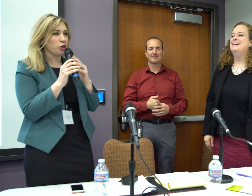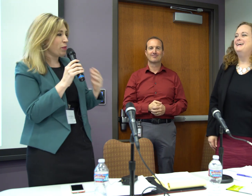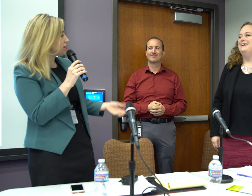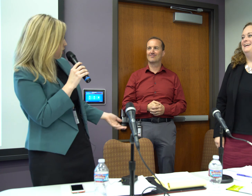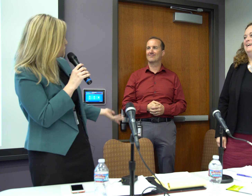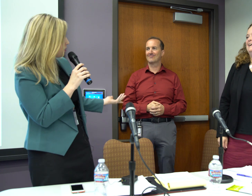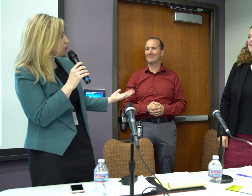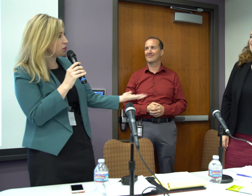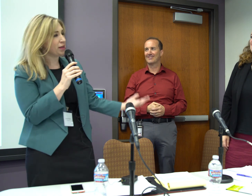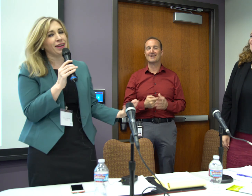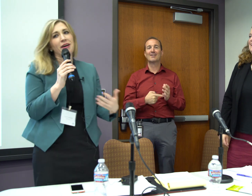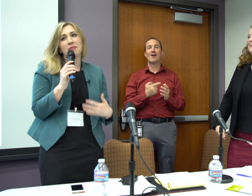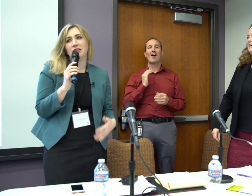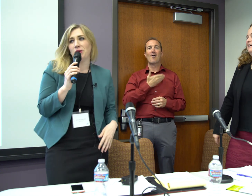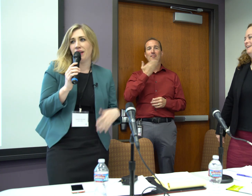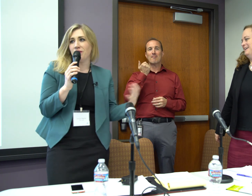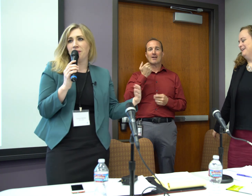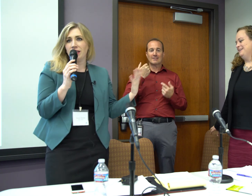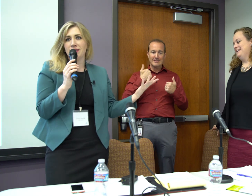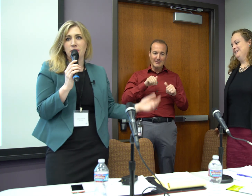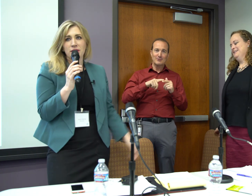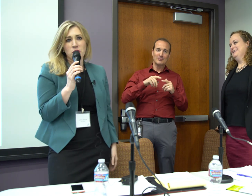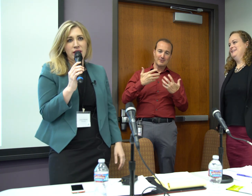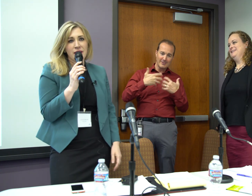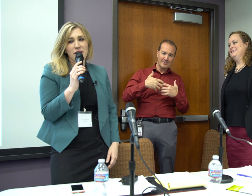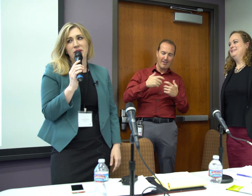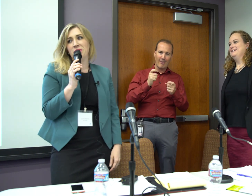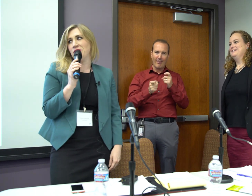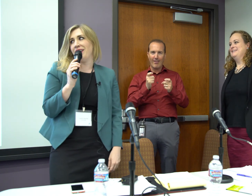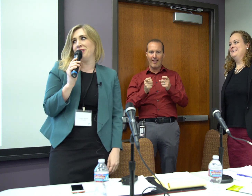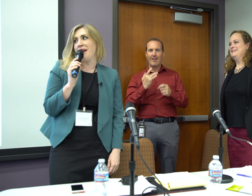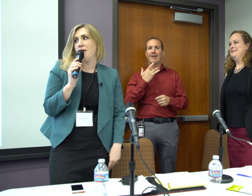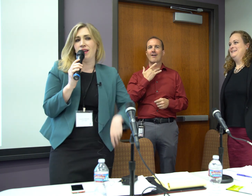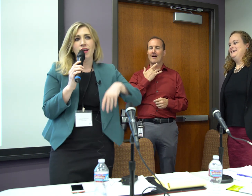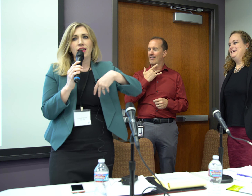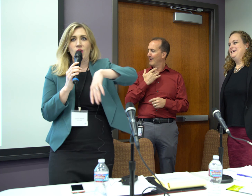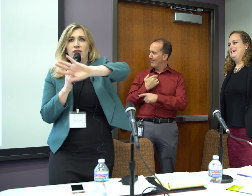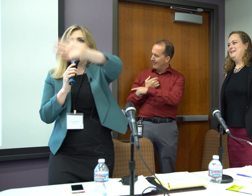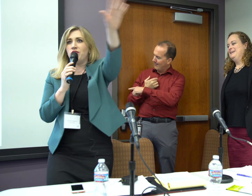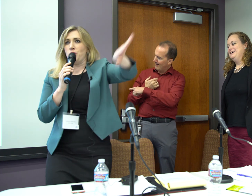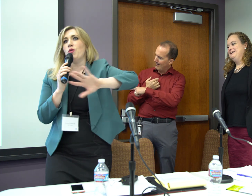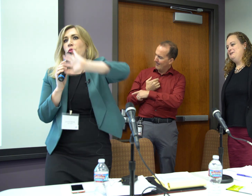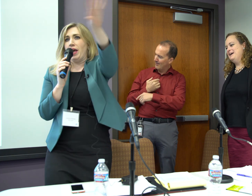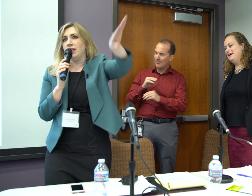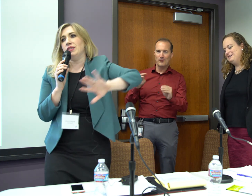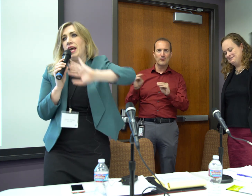Sometimes your best efforts to be integrative need some tweaking, but we appreciate your time, and go